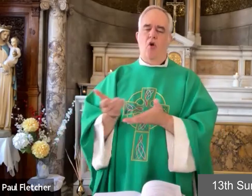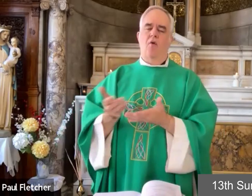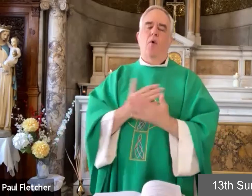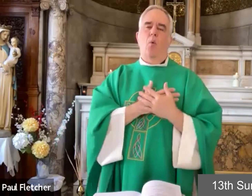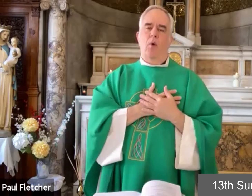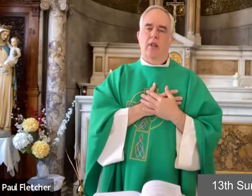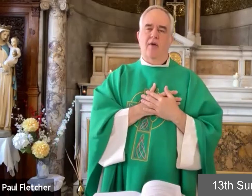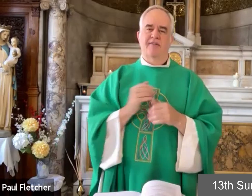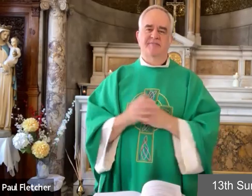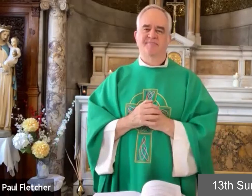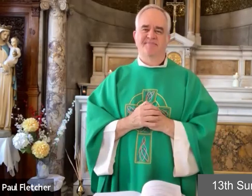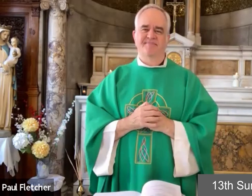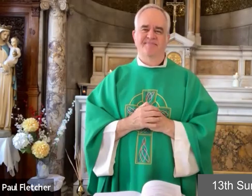draw with love.